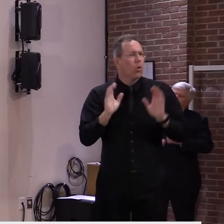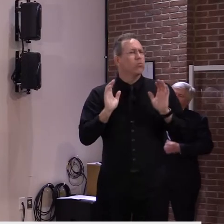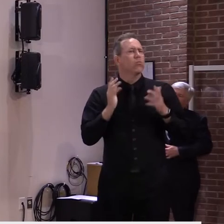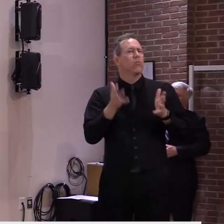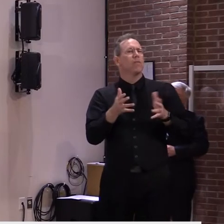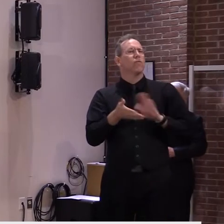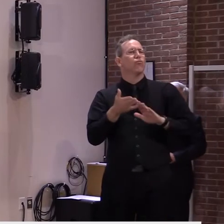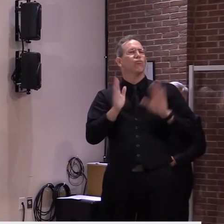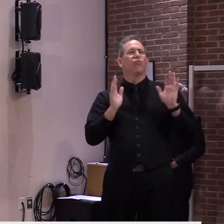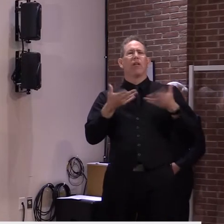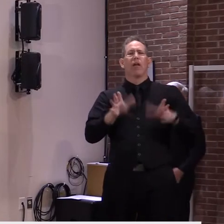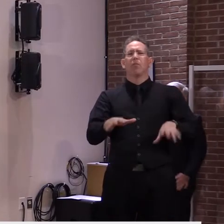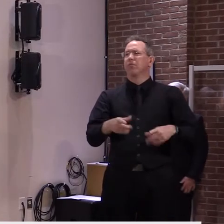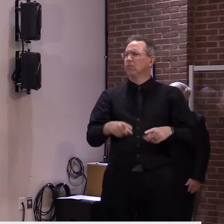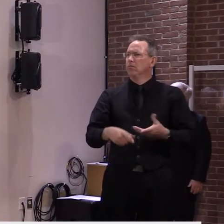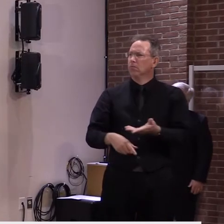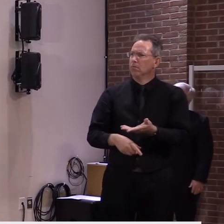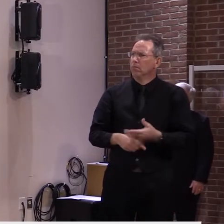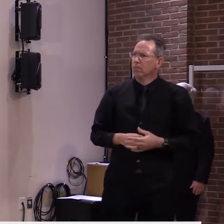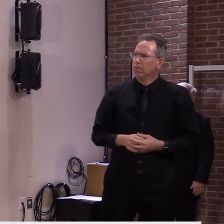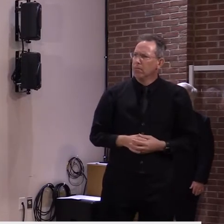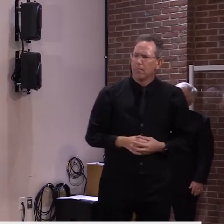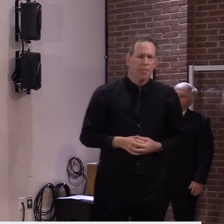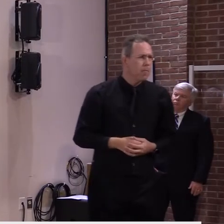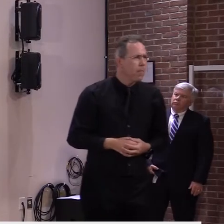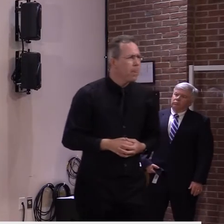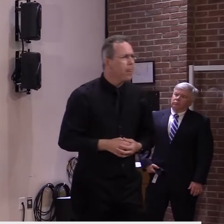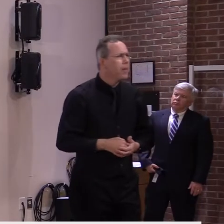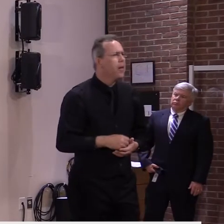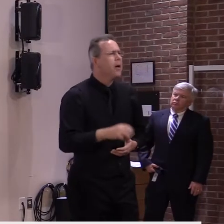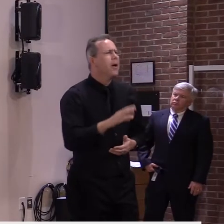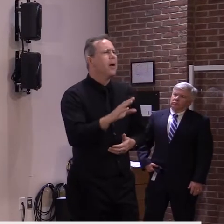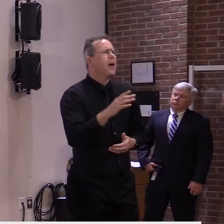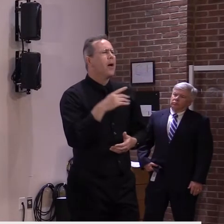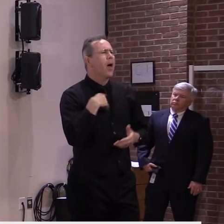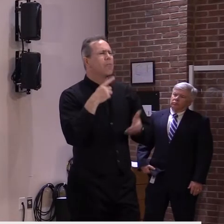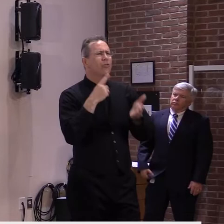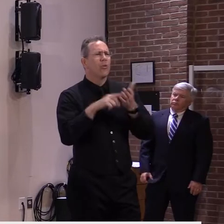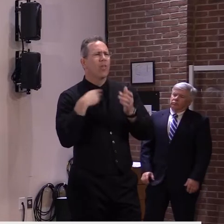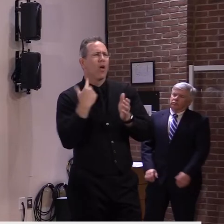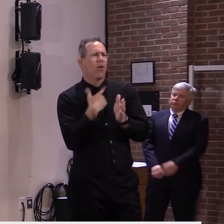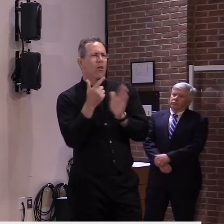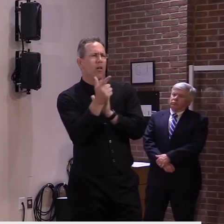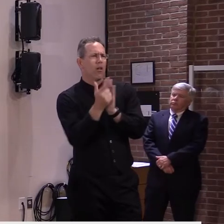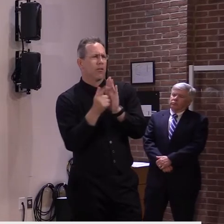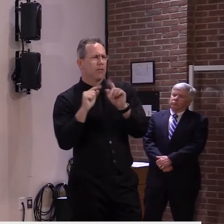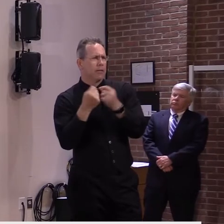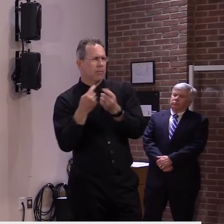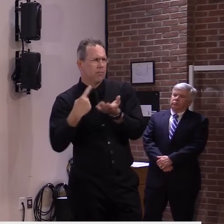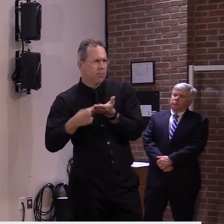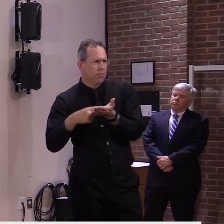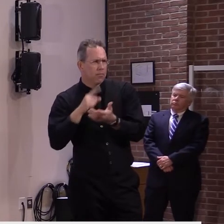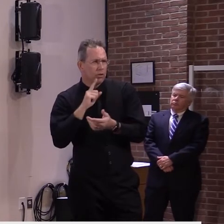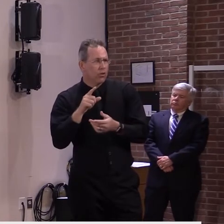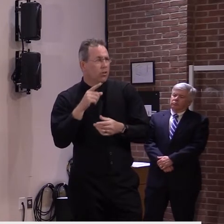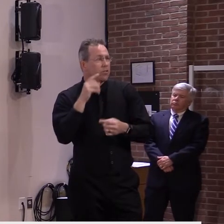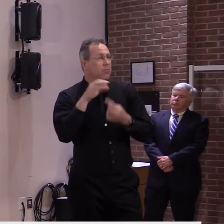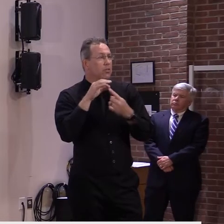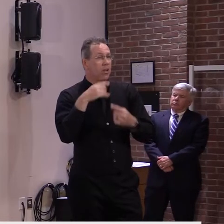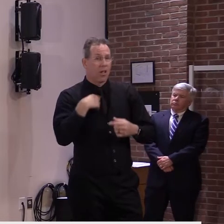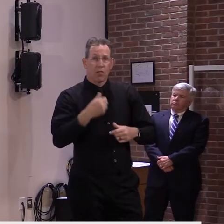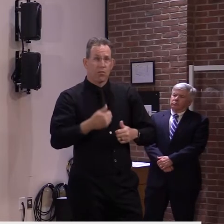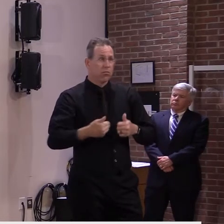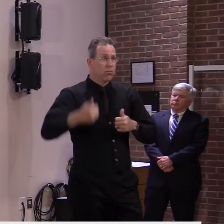I believe it will end as soon as the emergency order is lifted and we remove that provision from the emergency